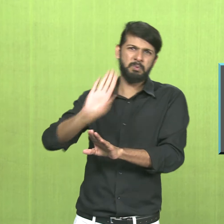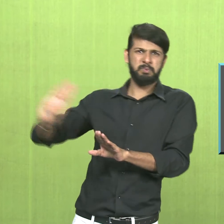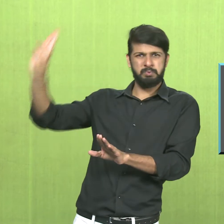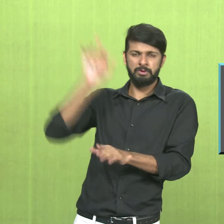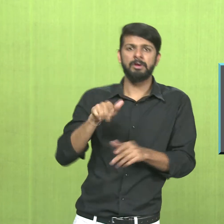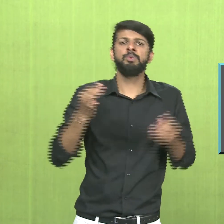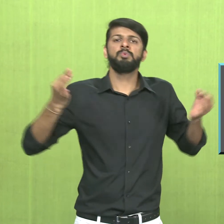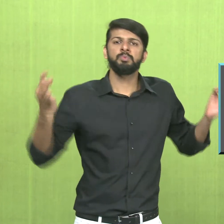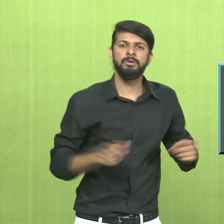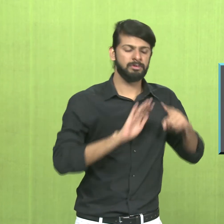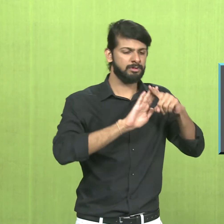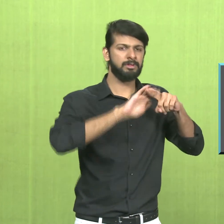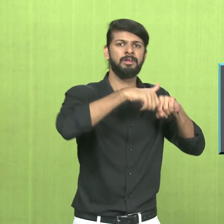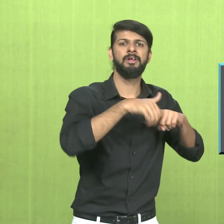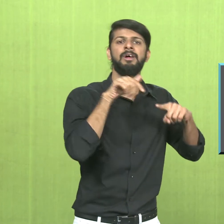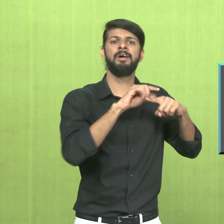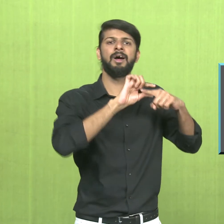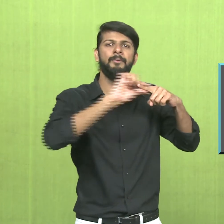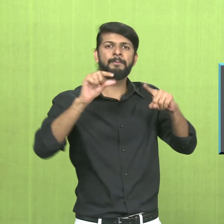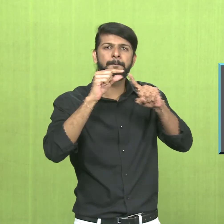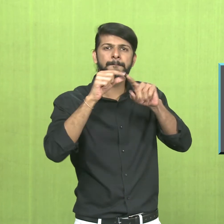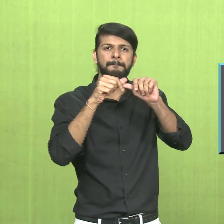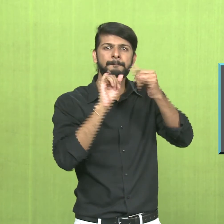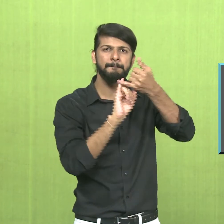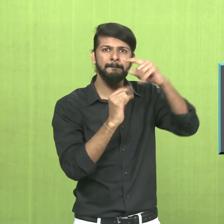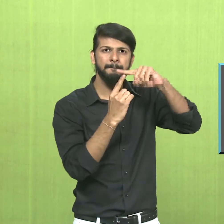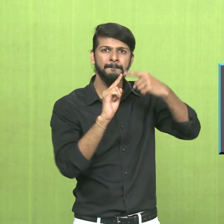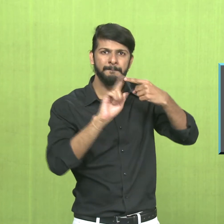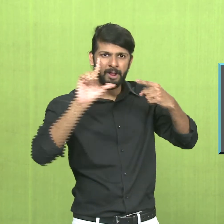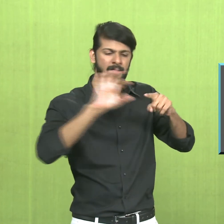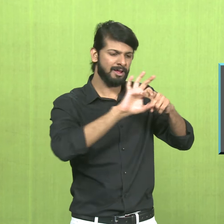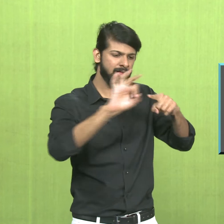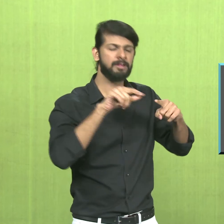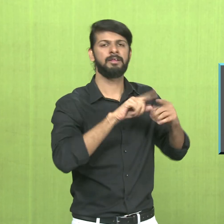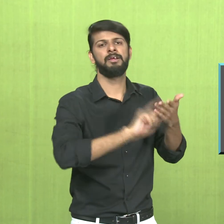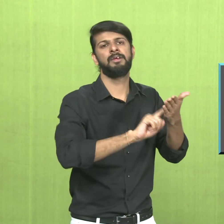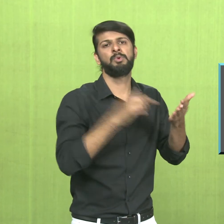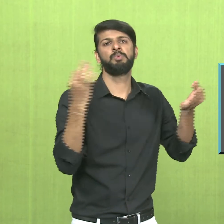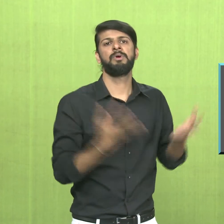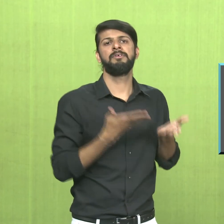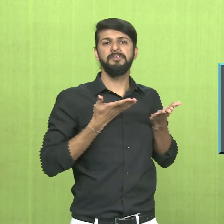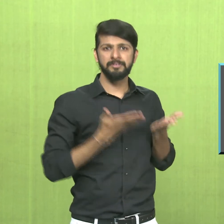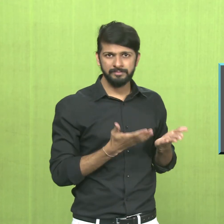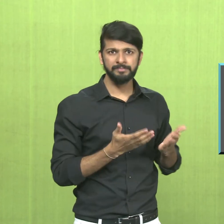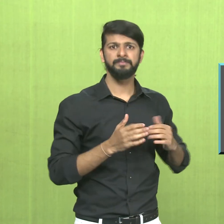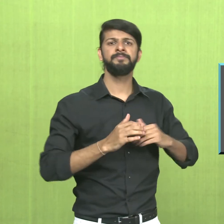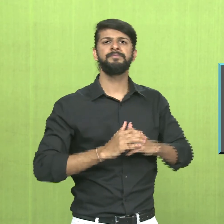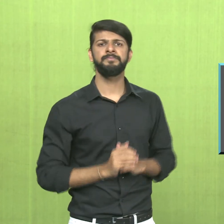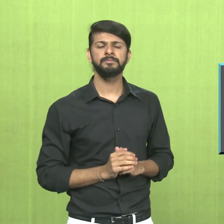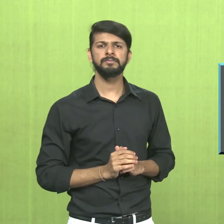tempera, fresco. These were the age old techniques. So, compared to these techniques, pastel medium is